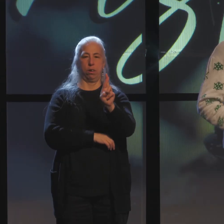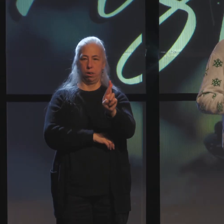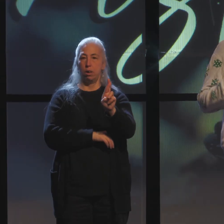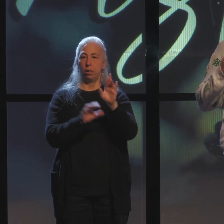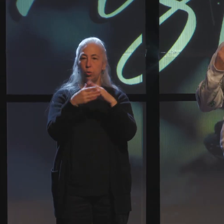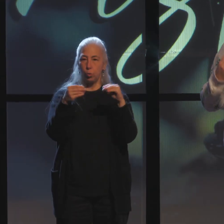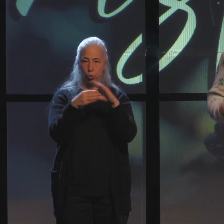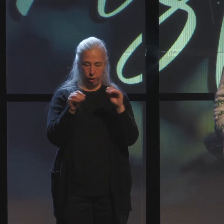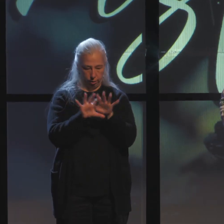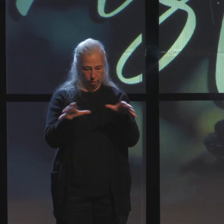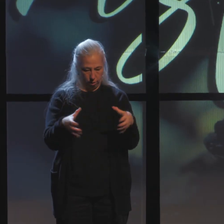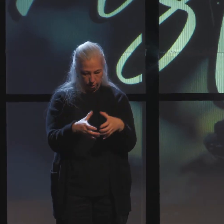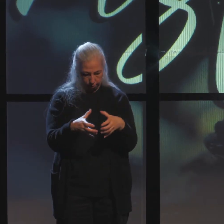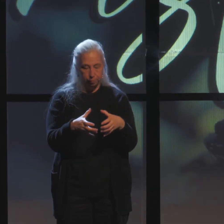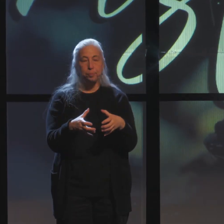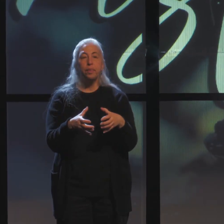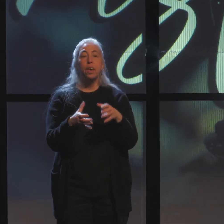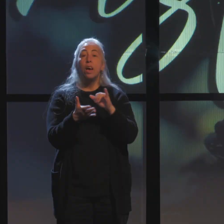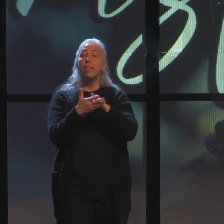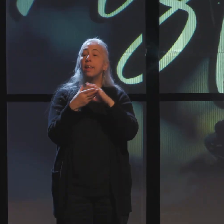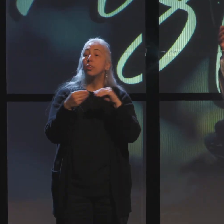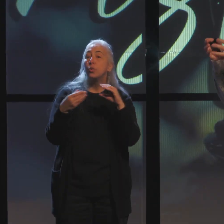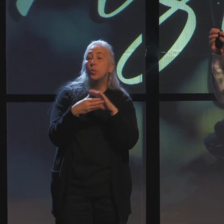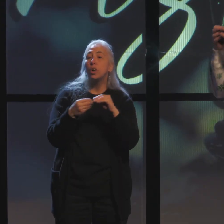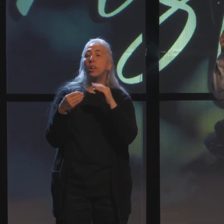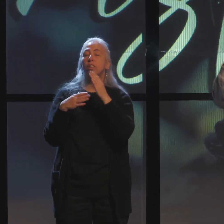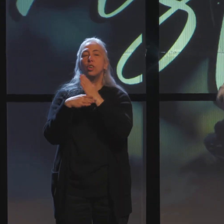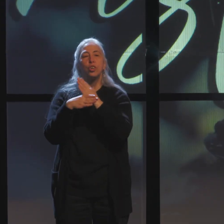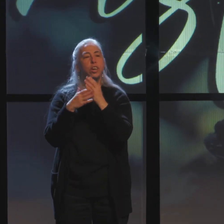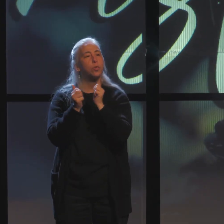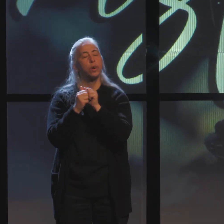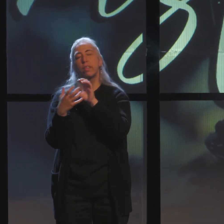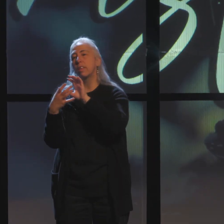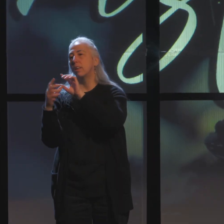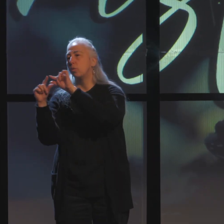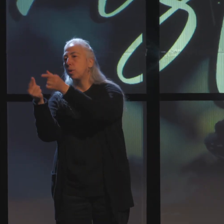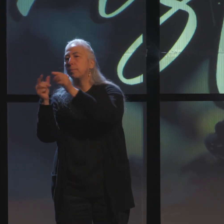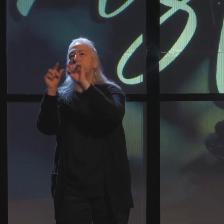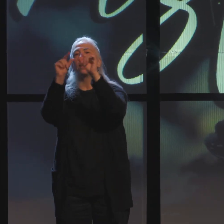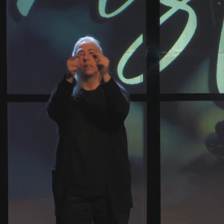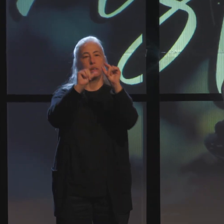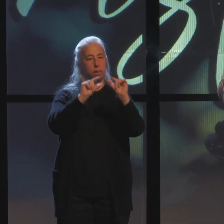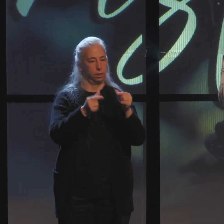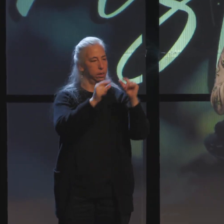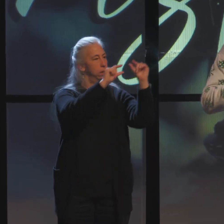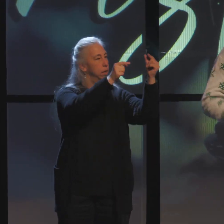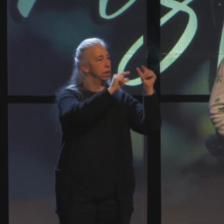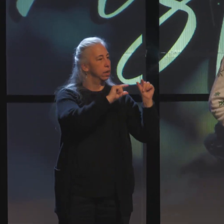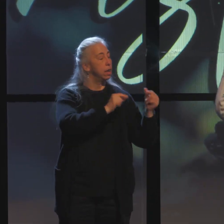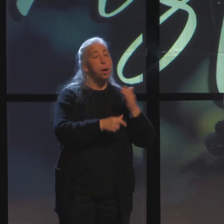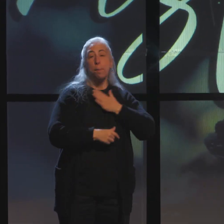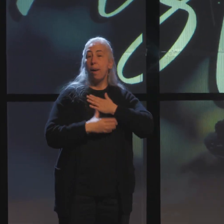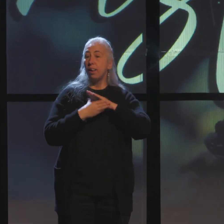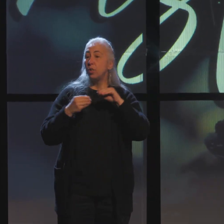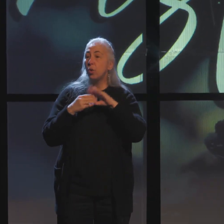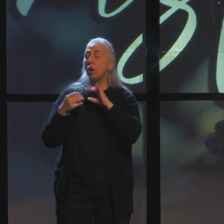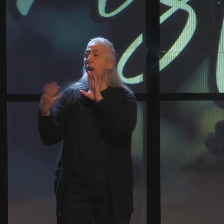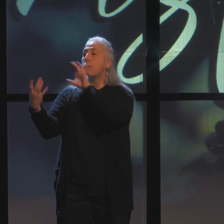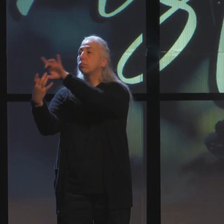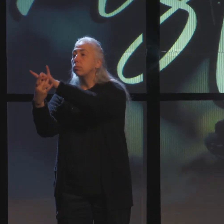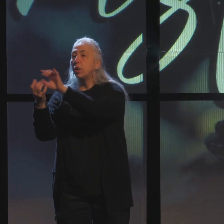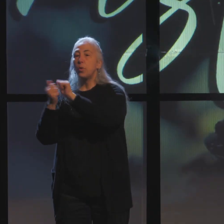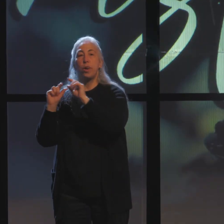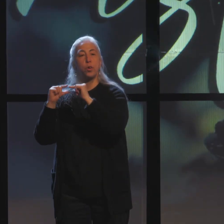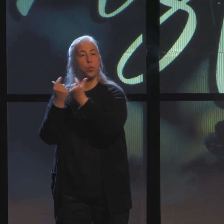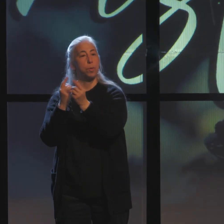story. Now, our story are the stories that we share with certain groups, right? So I share my story with a group of people who